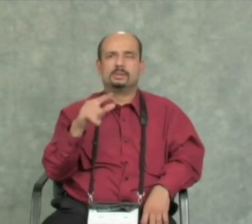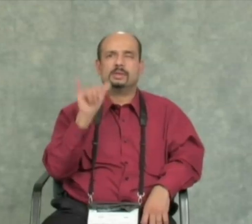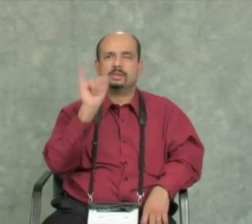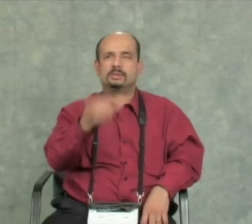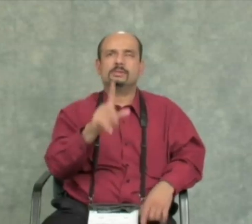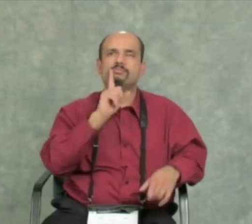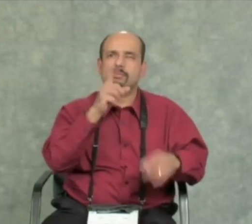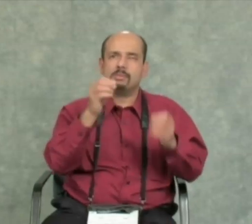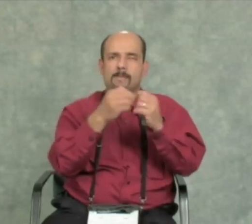Community.